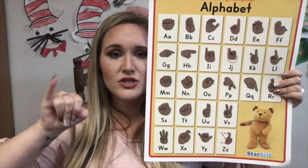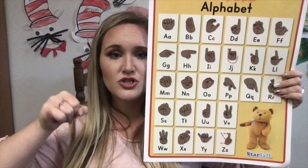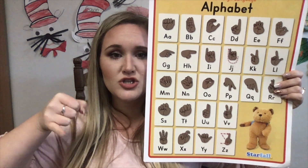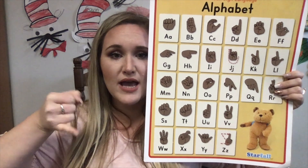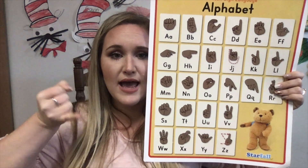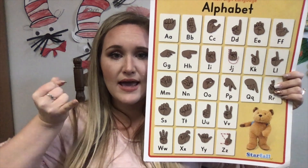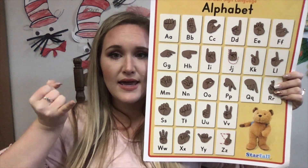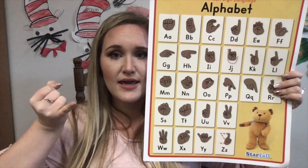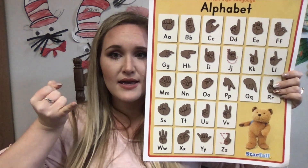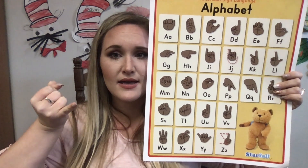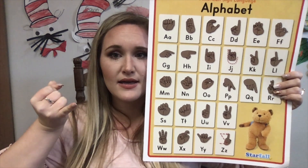J,